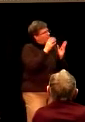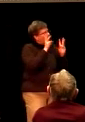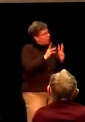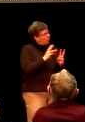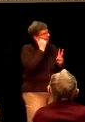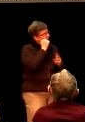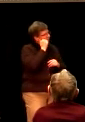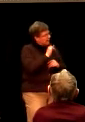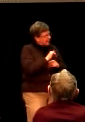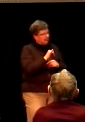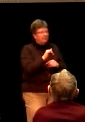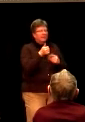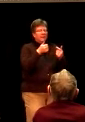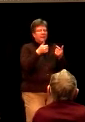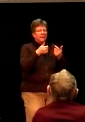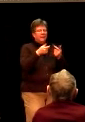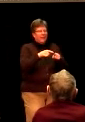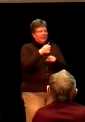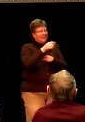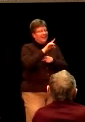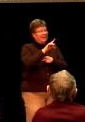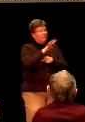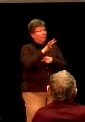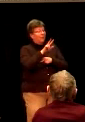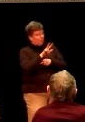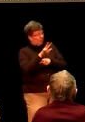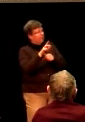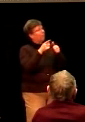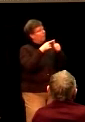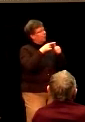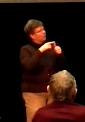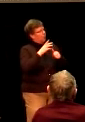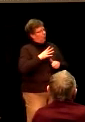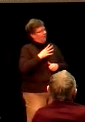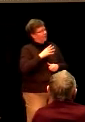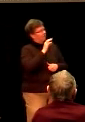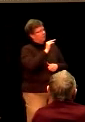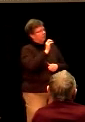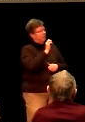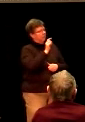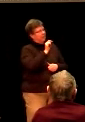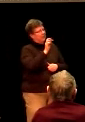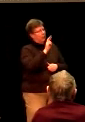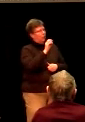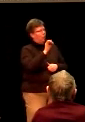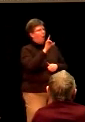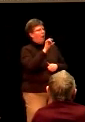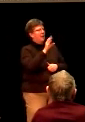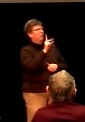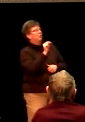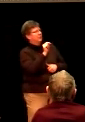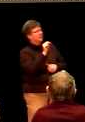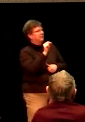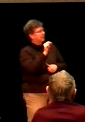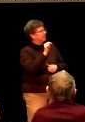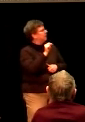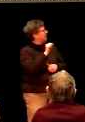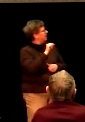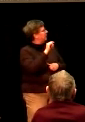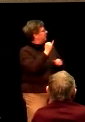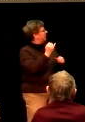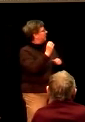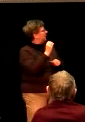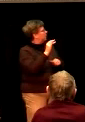In 1843, we had the first official meteorologist for the U.S. government, and that was his title, James Espy.